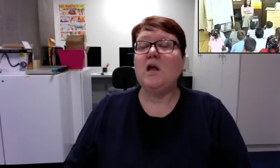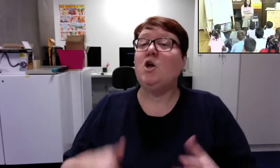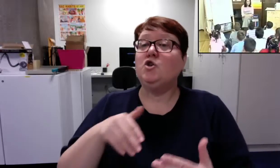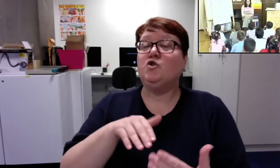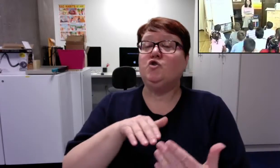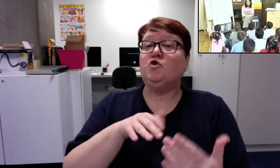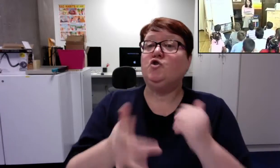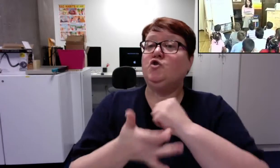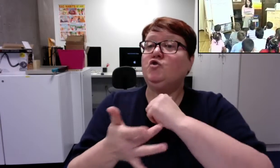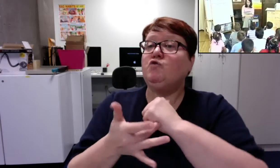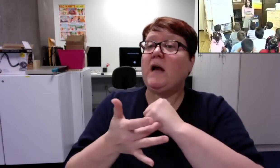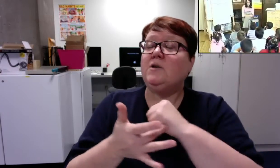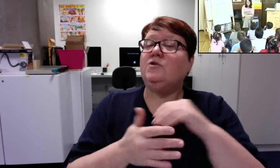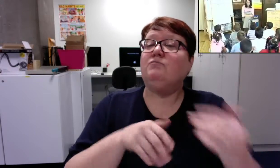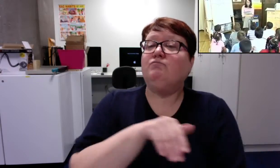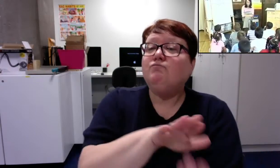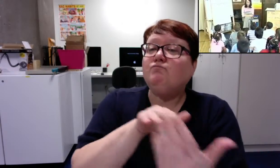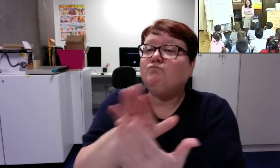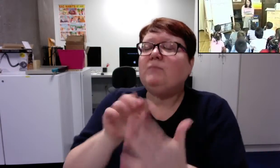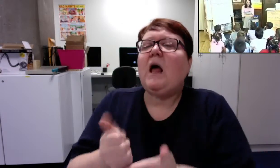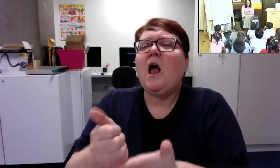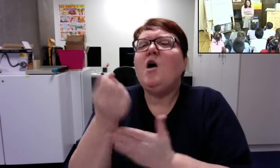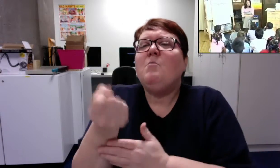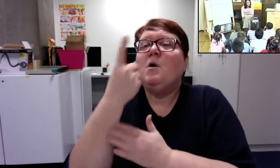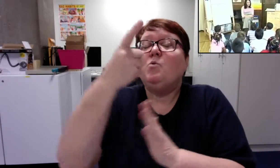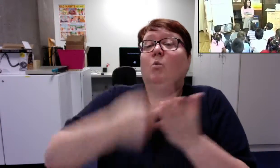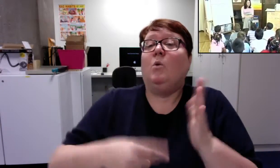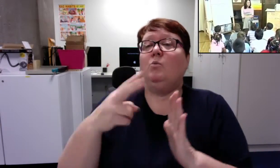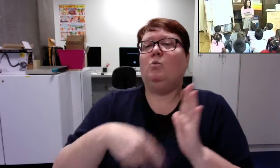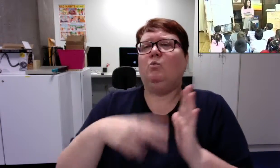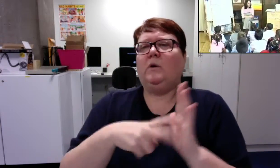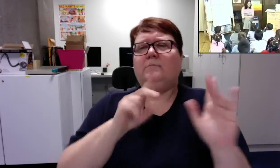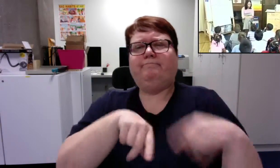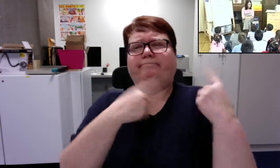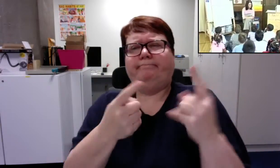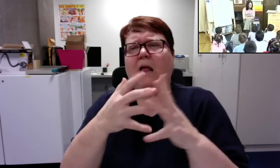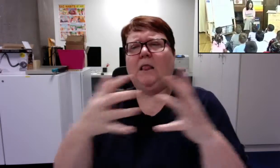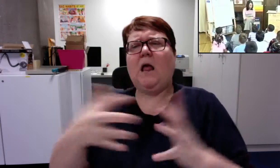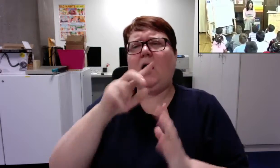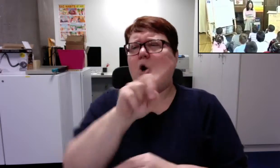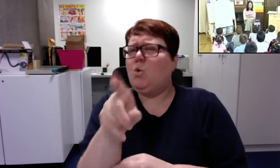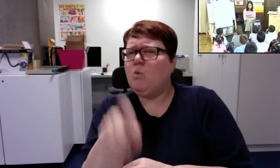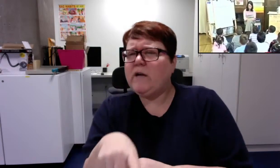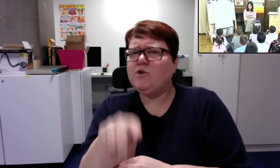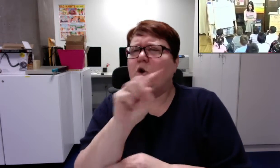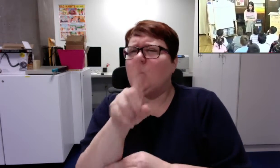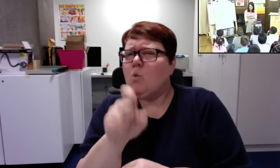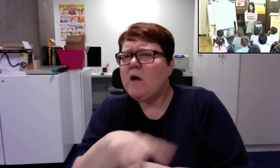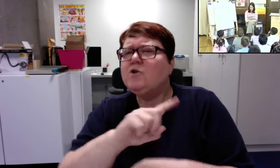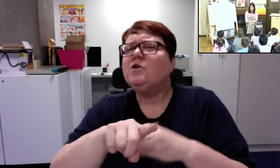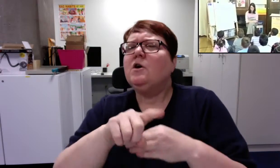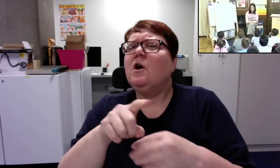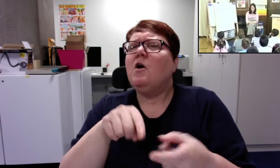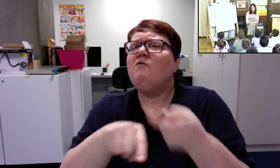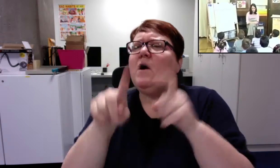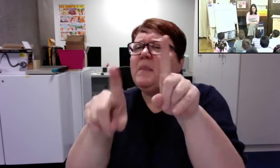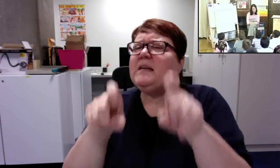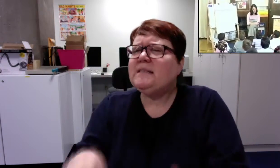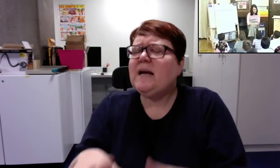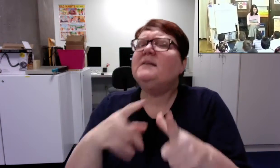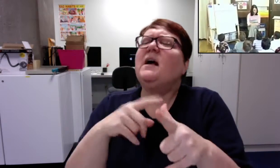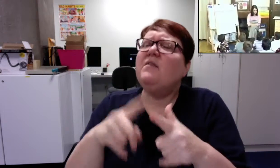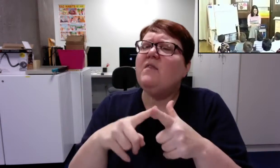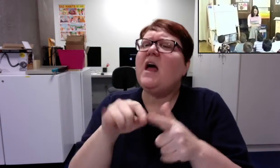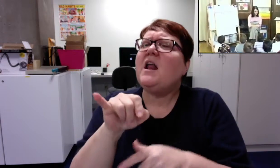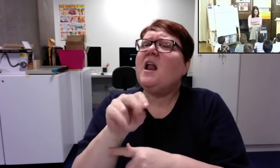using strategies to help us understand a book when we read. And we've been doing a lot of questioning when we read. We ask questions about the text, and then we infer